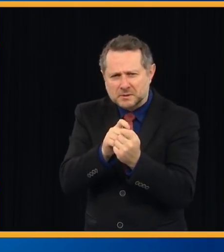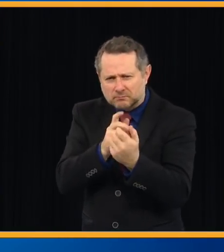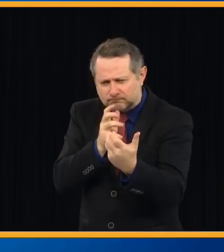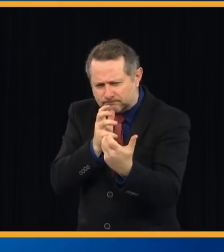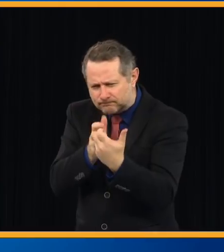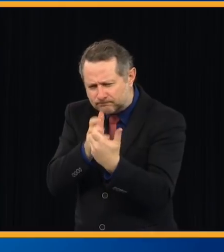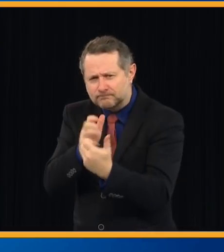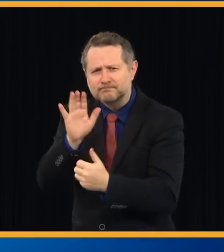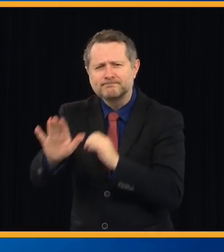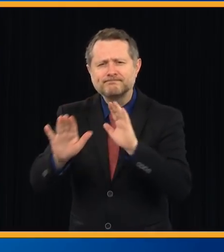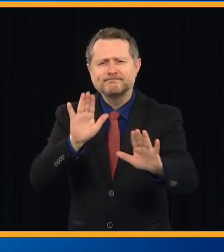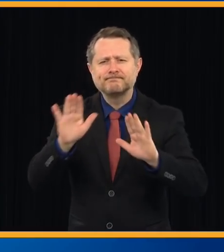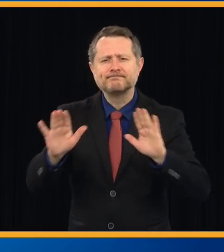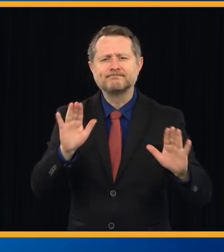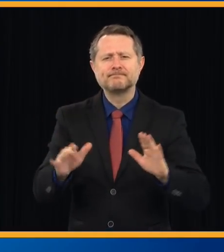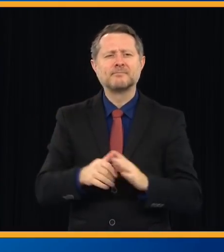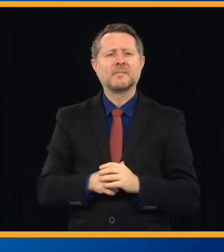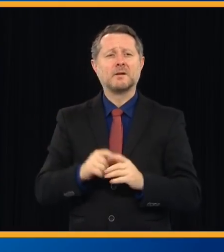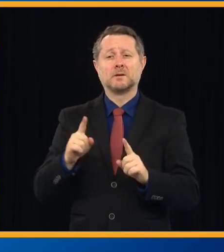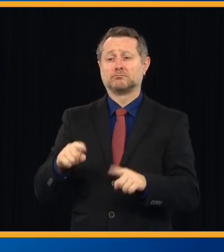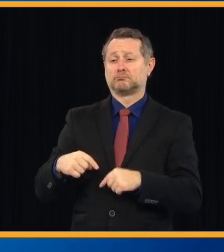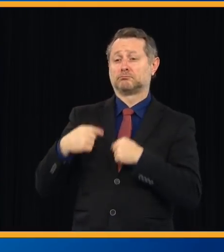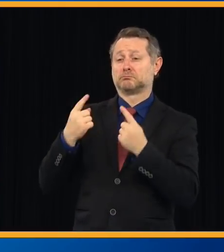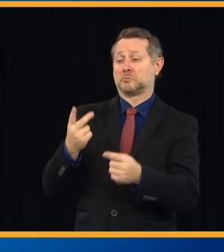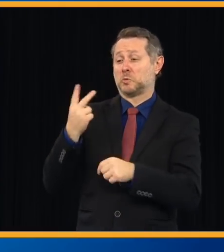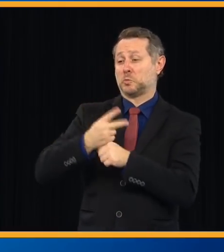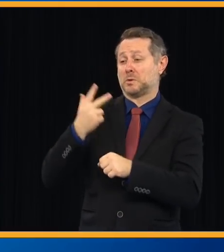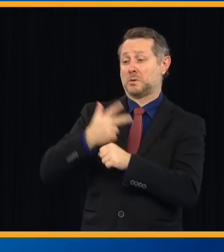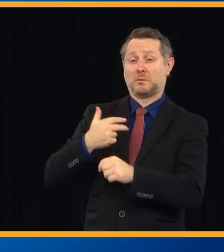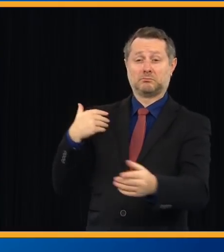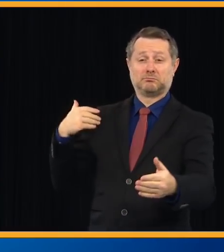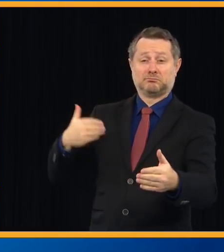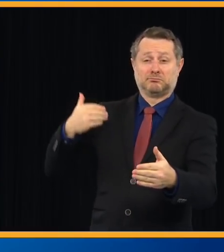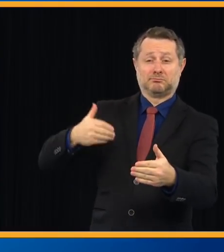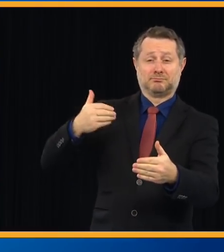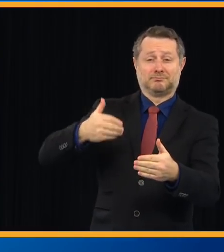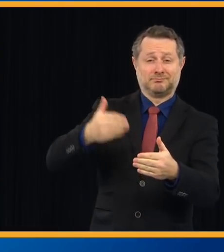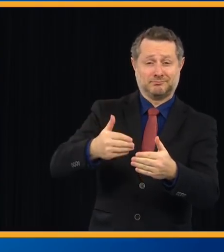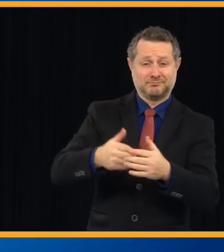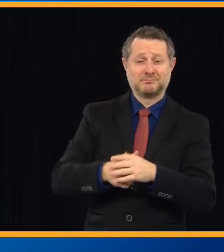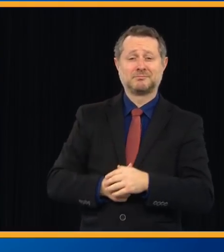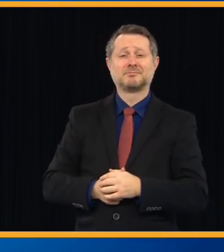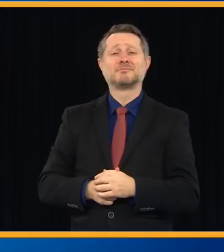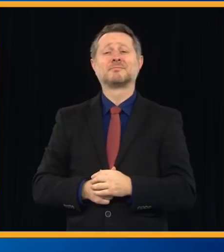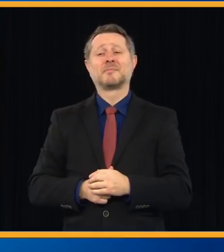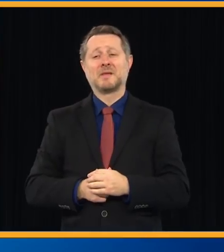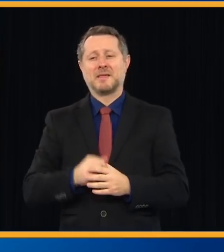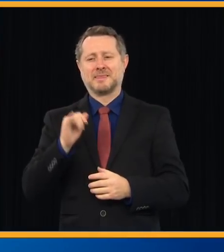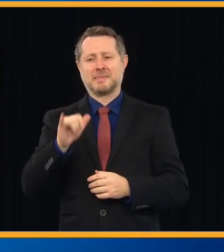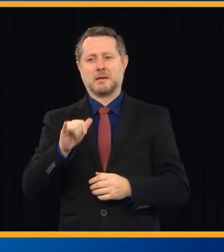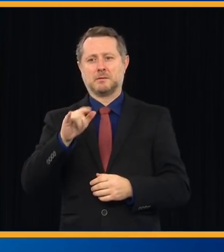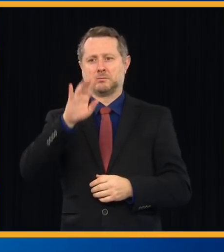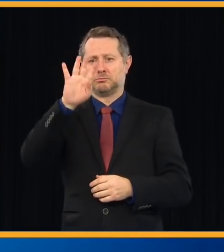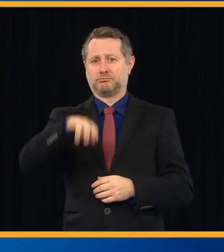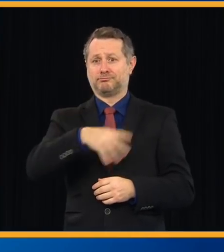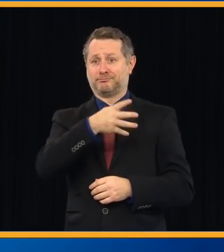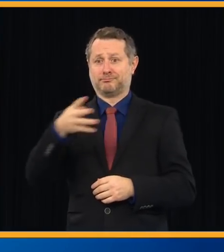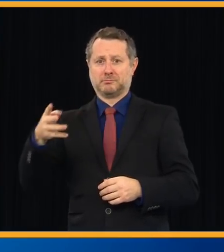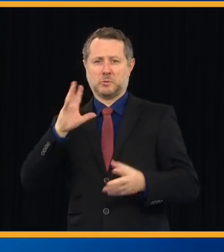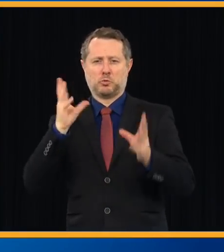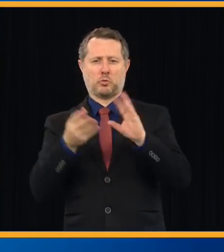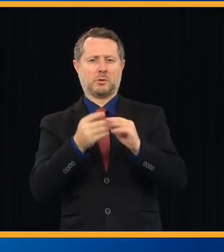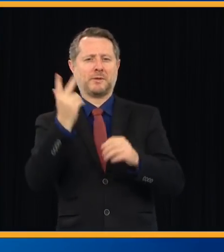the past few days where the cases have been coming from, this is a 3-day, what they call rolling